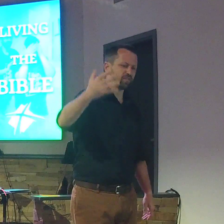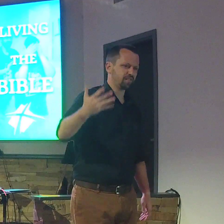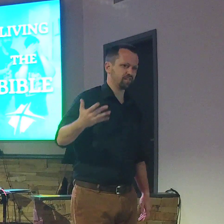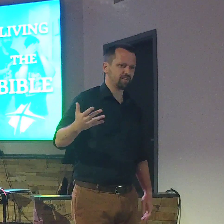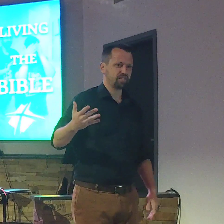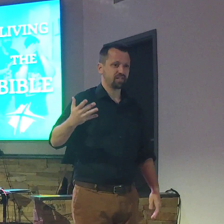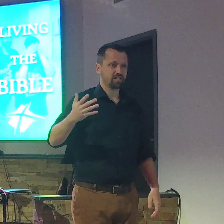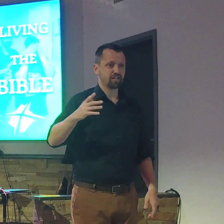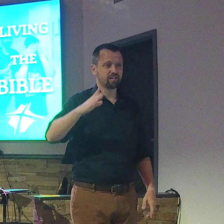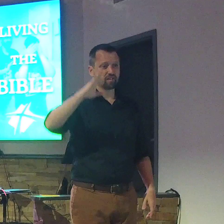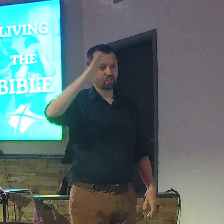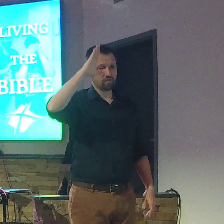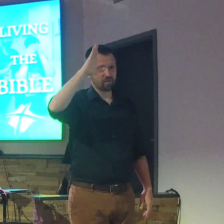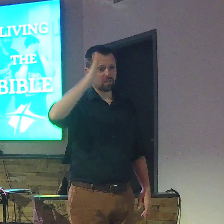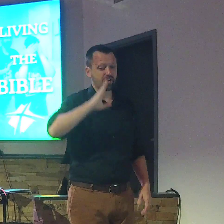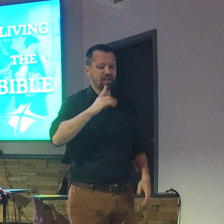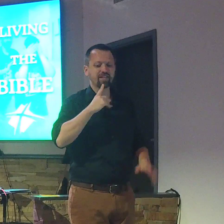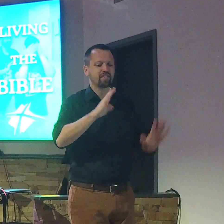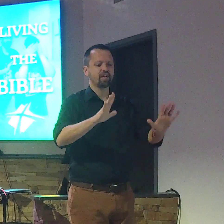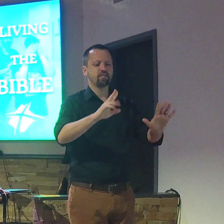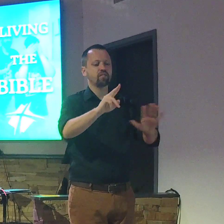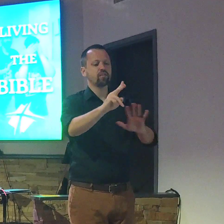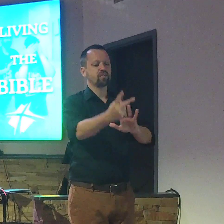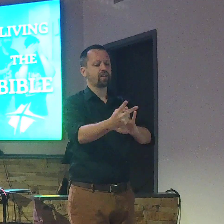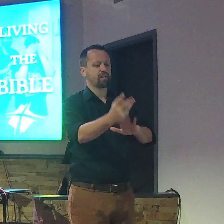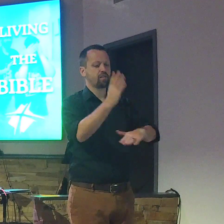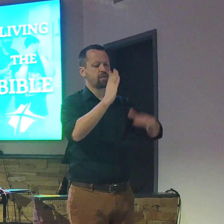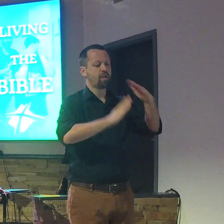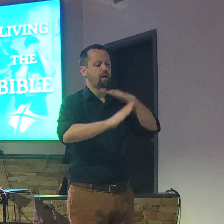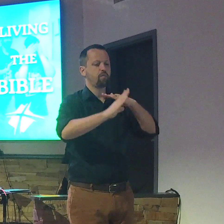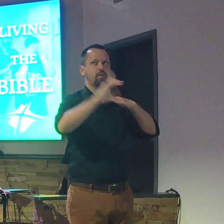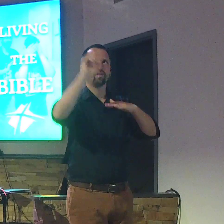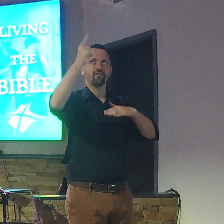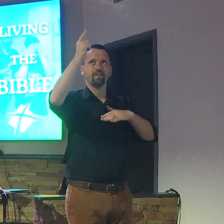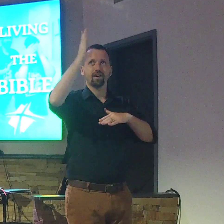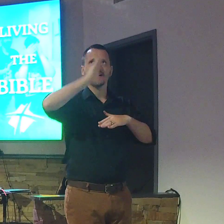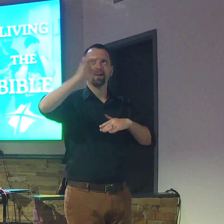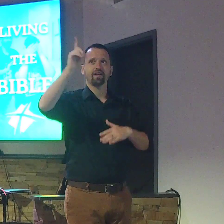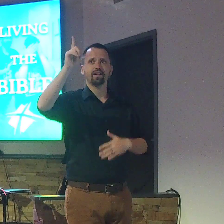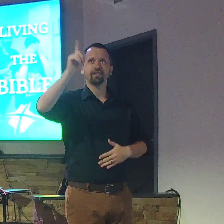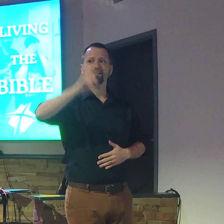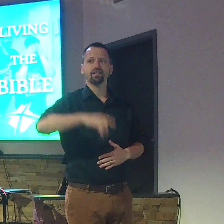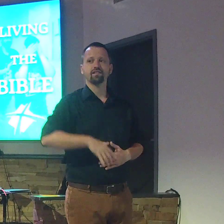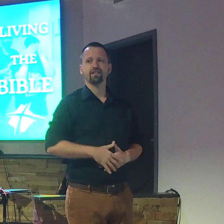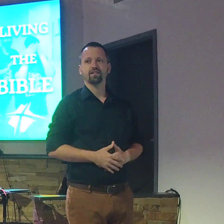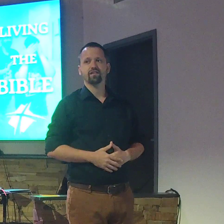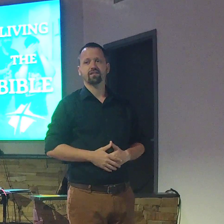But God wants us to play second fiddle to Him. Amen.